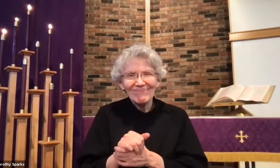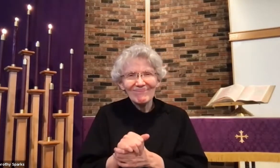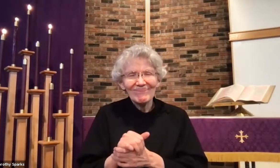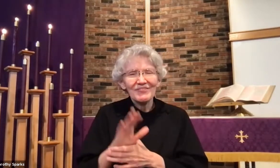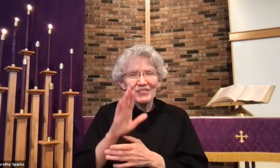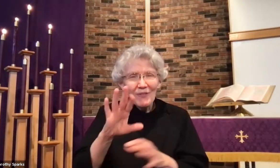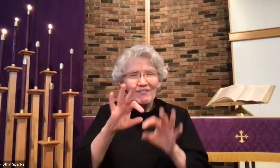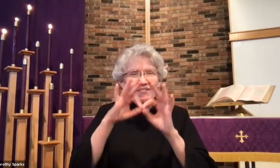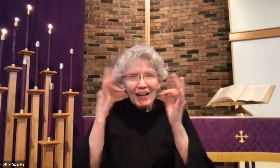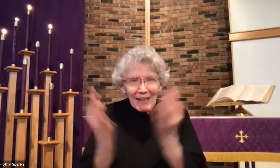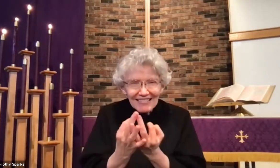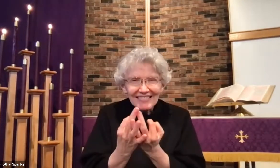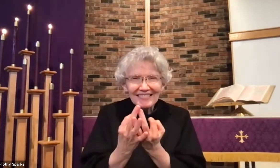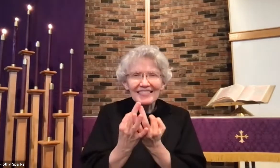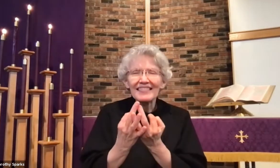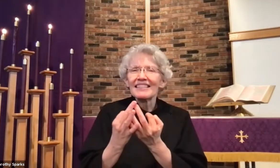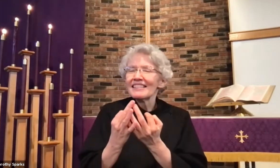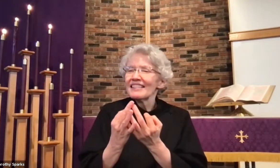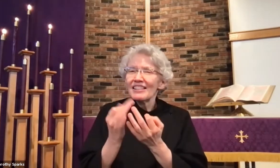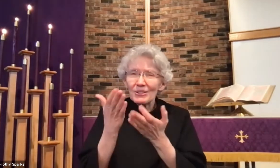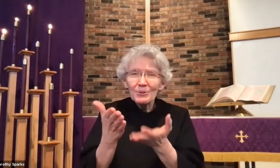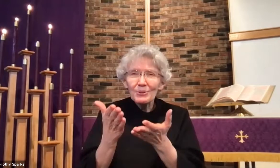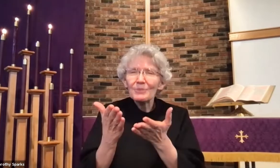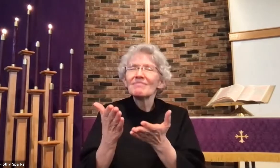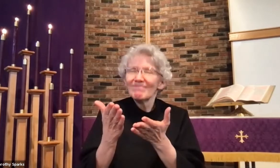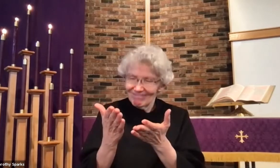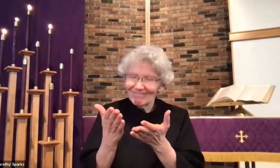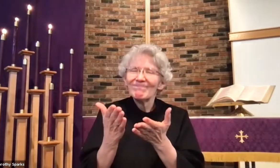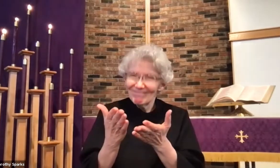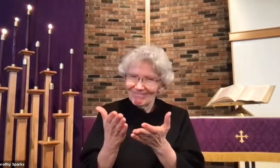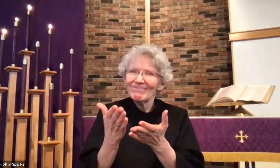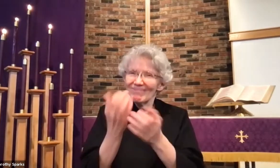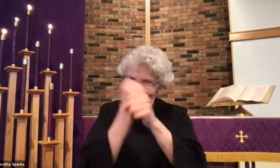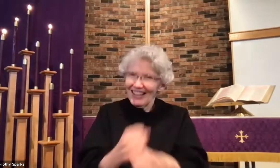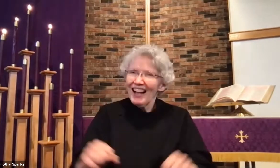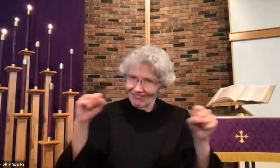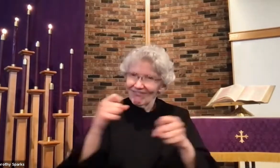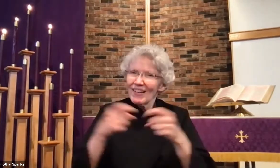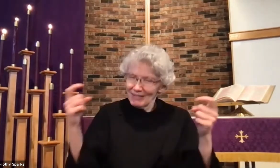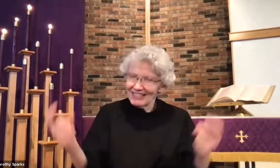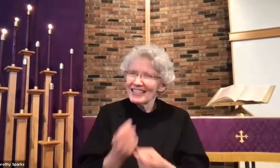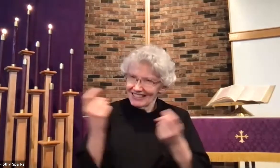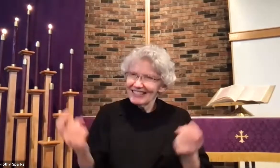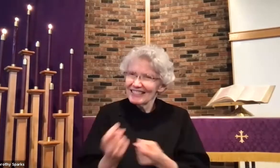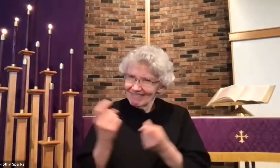Jesus said, "Today is the day for this family to be saved from sin."